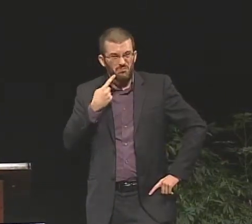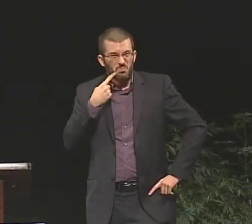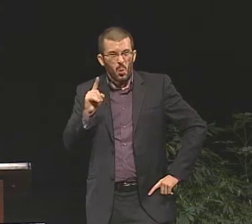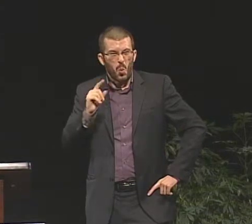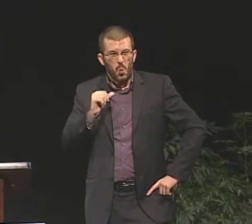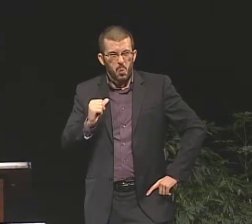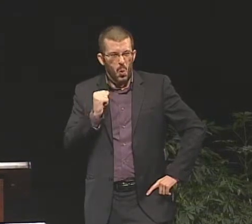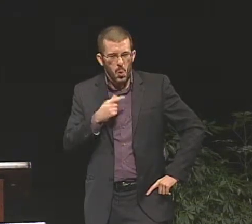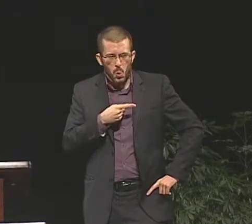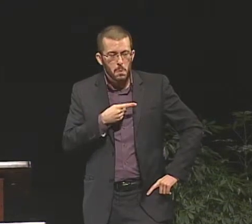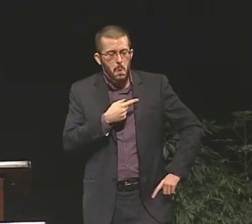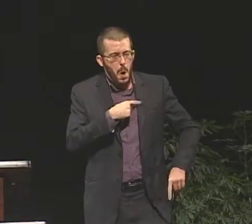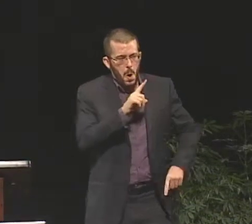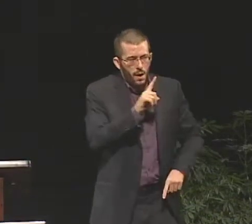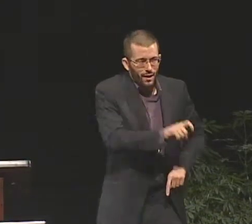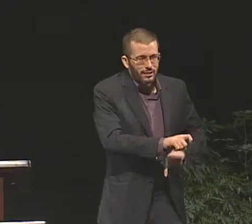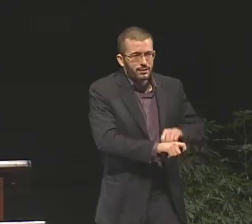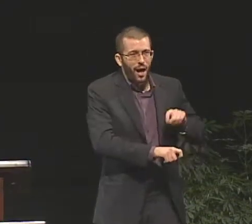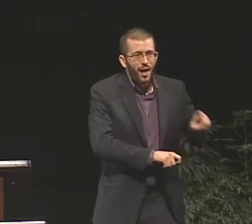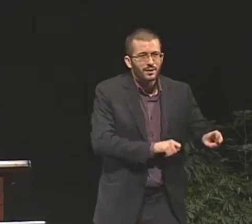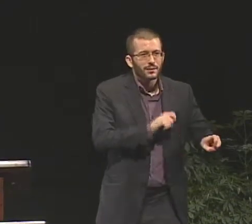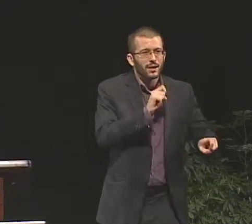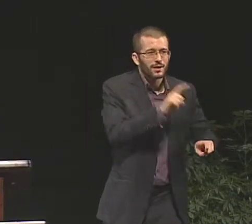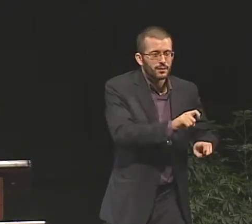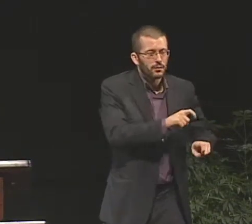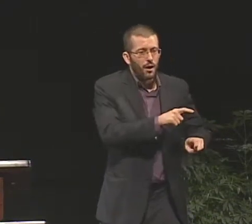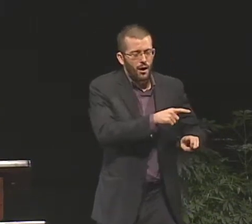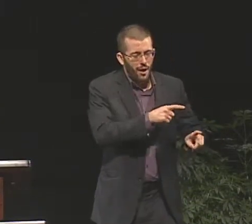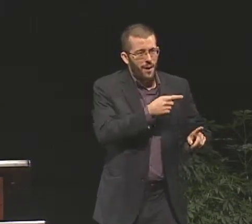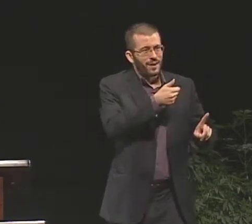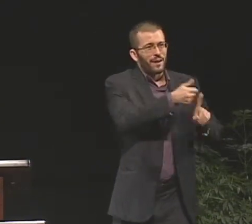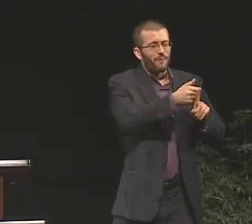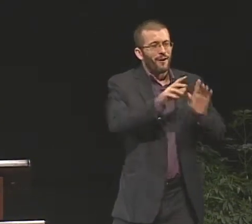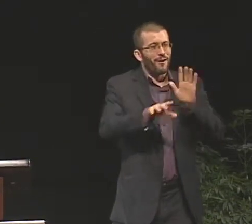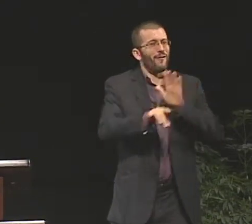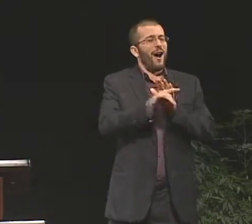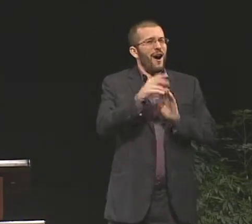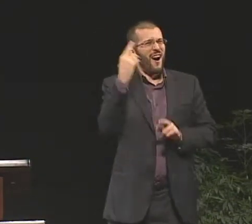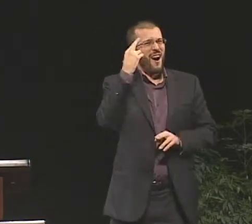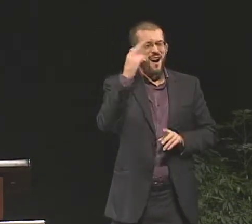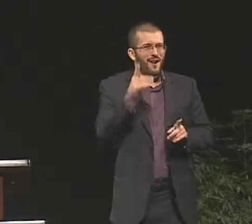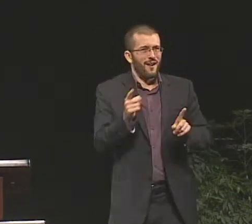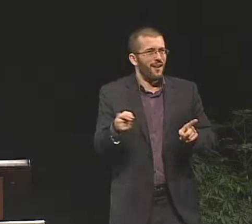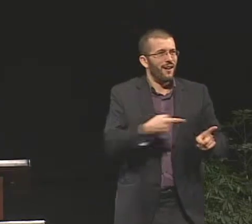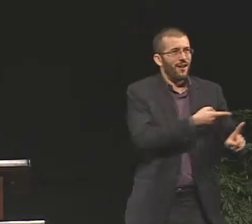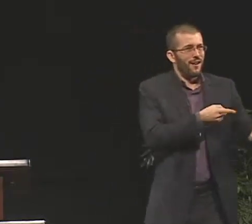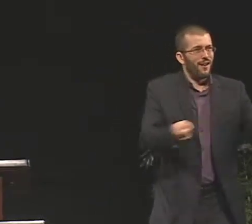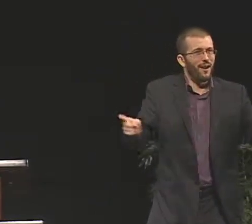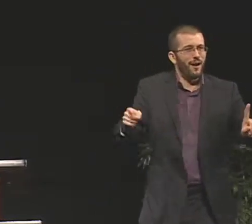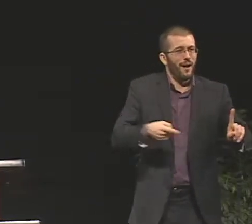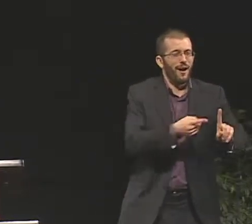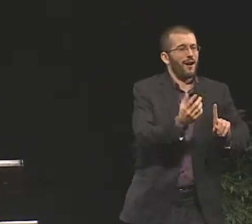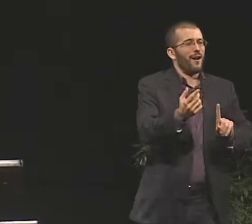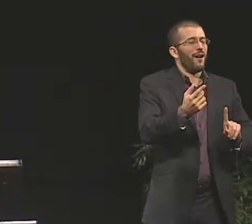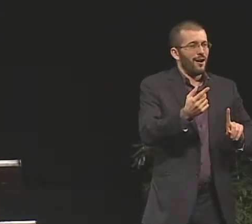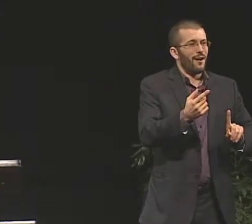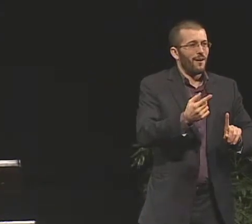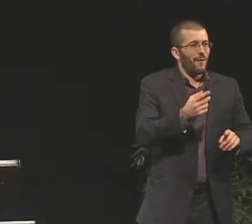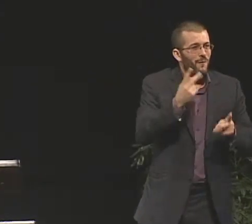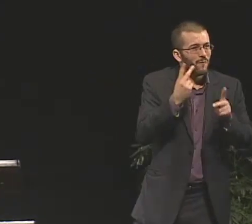little far-fetched at first, but asking the right questions can lead to solutions, to figure